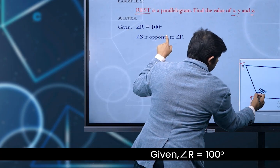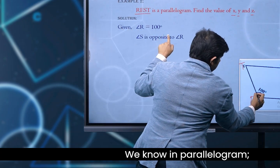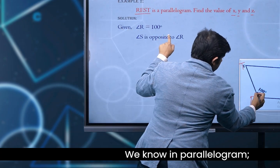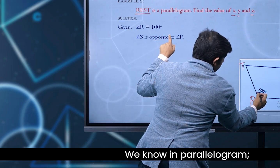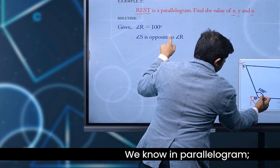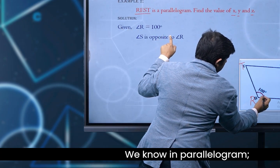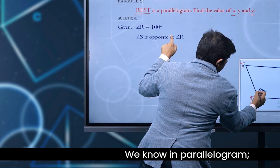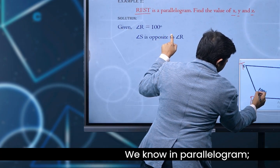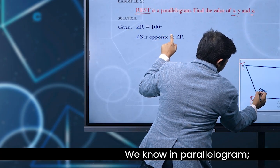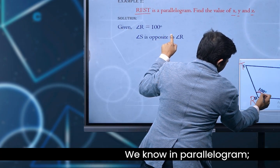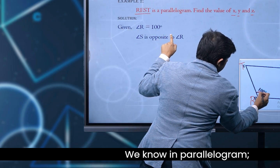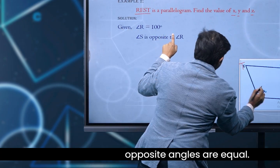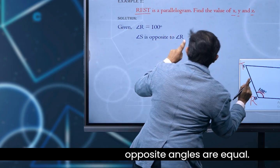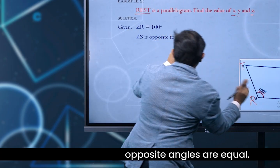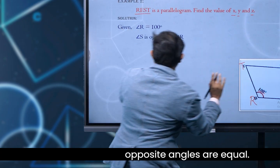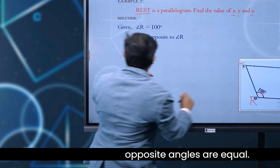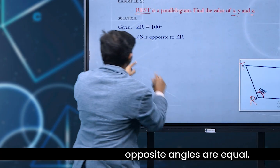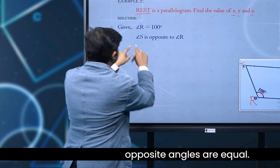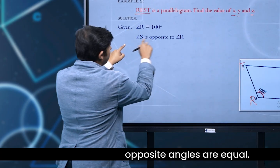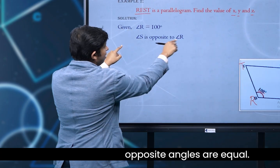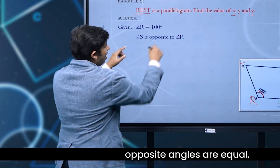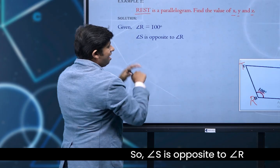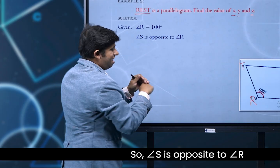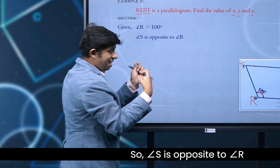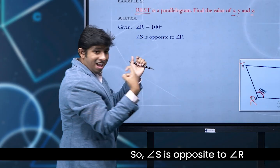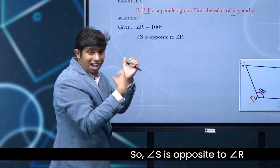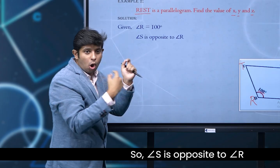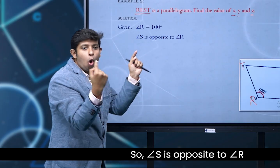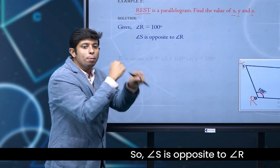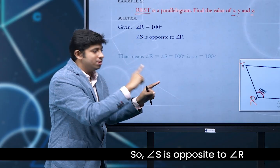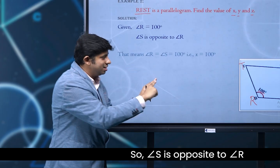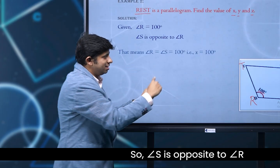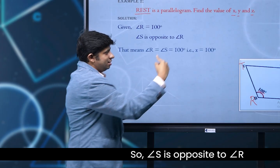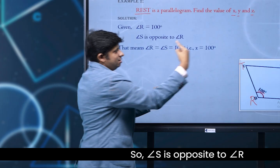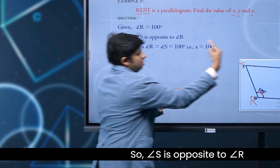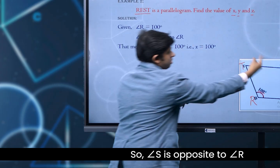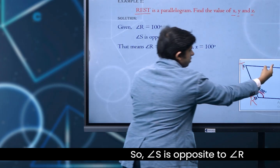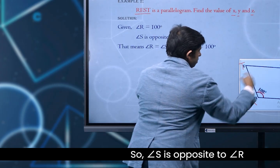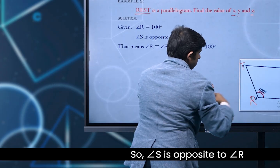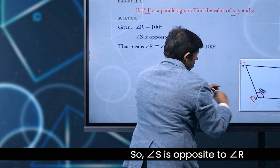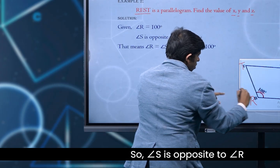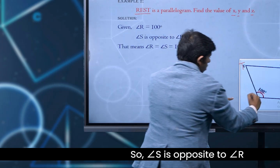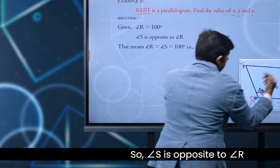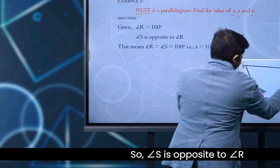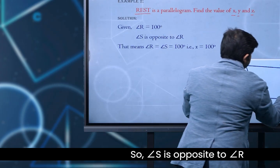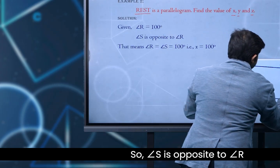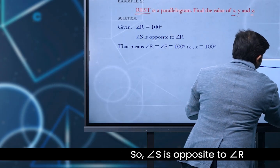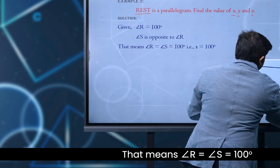We know in a parallelogram, opposite angles are equal. So, angle S is opposite to angle R. That